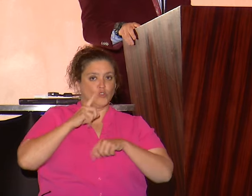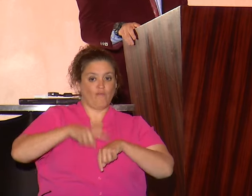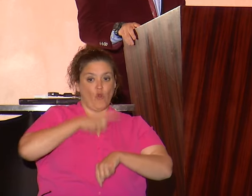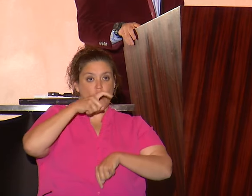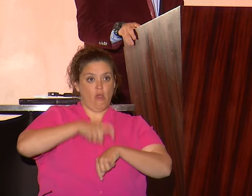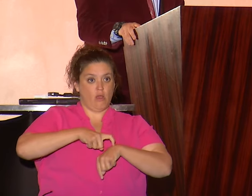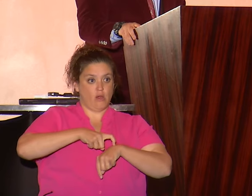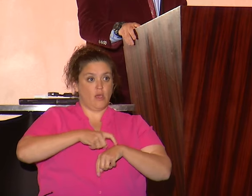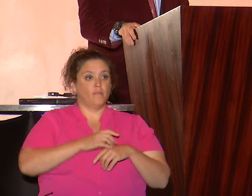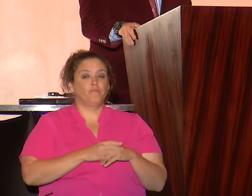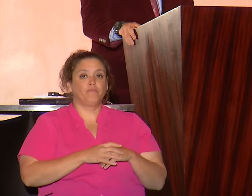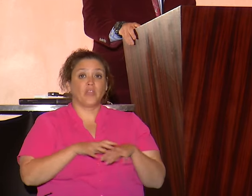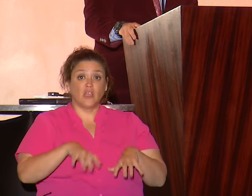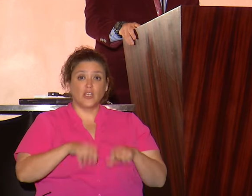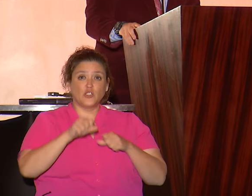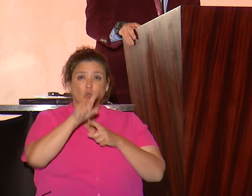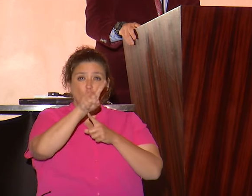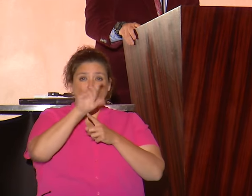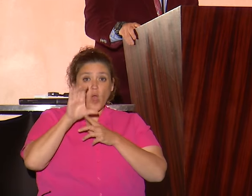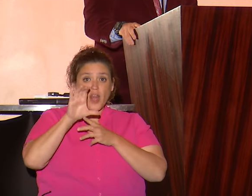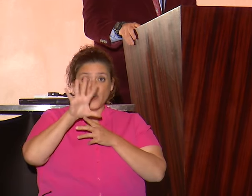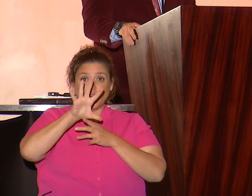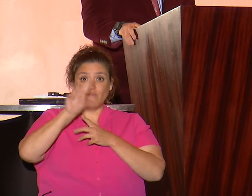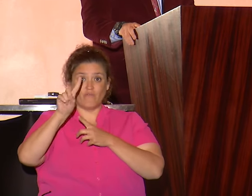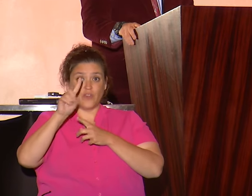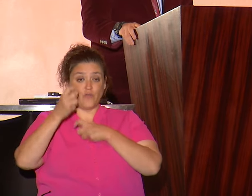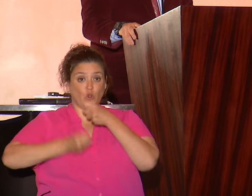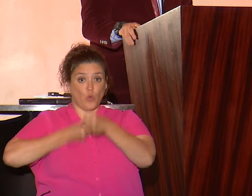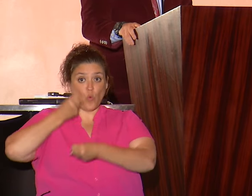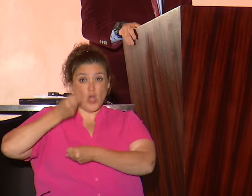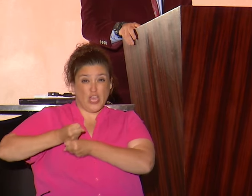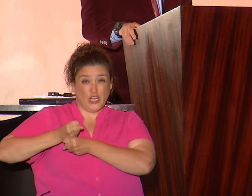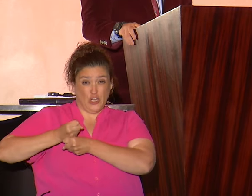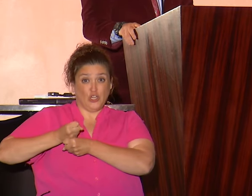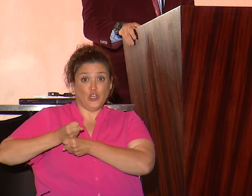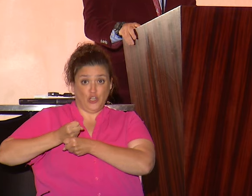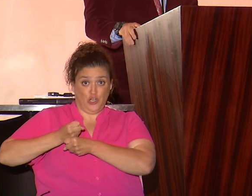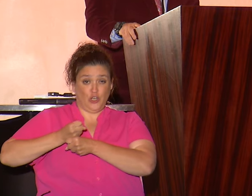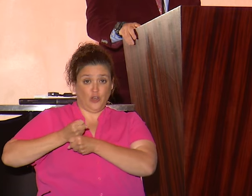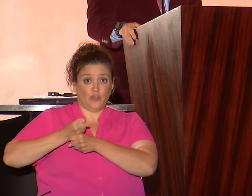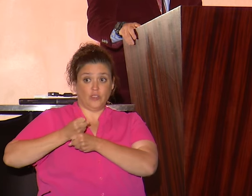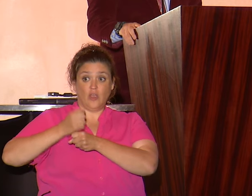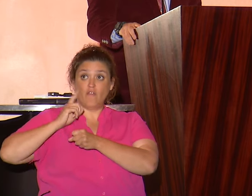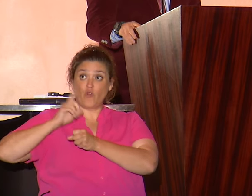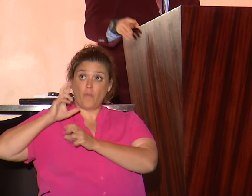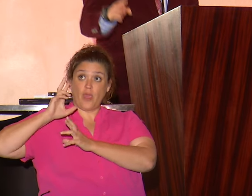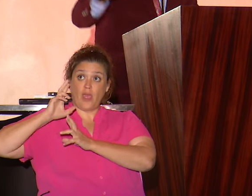took 151 years from the supposed revelation to